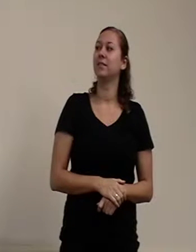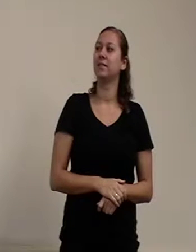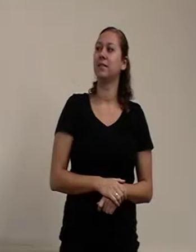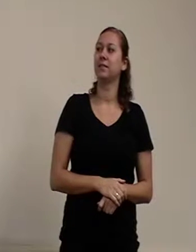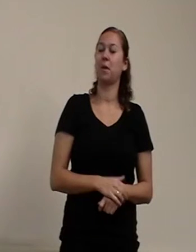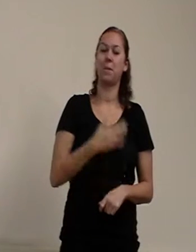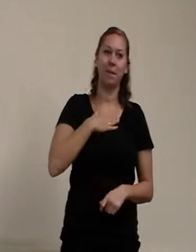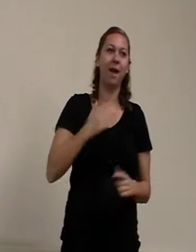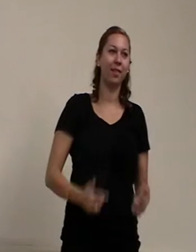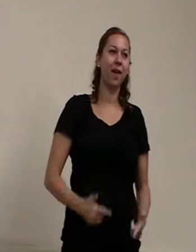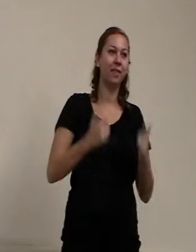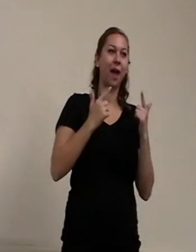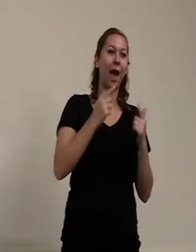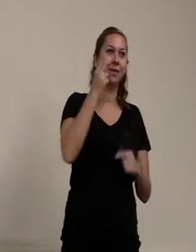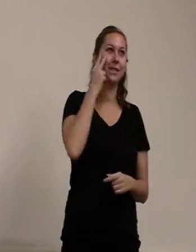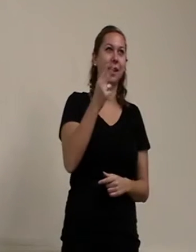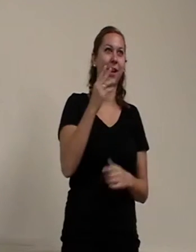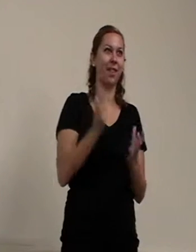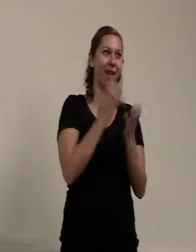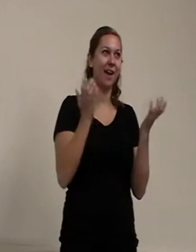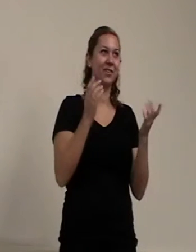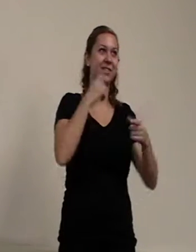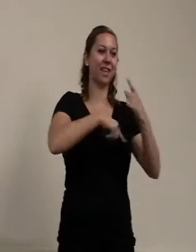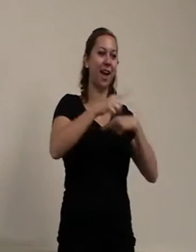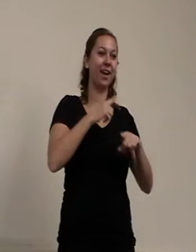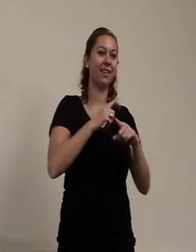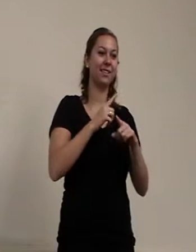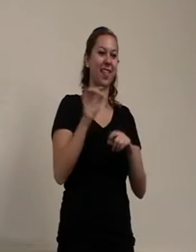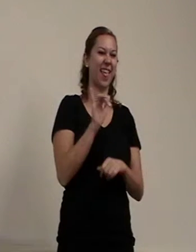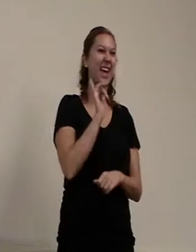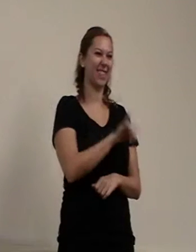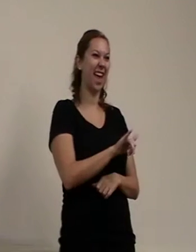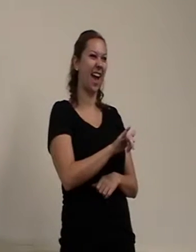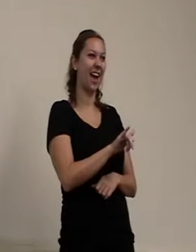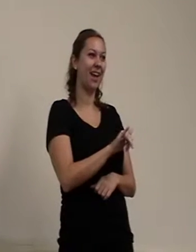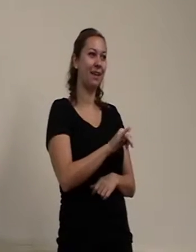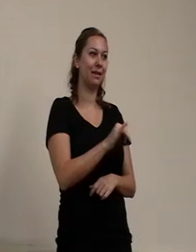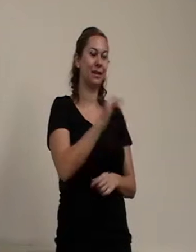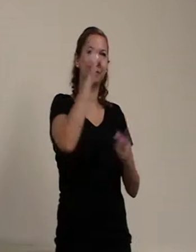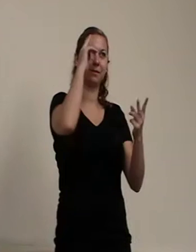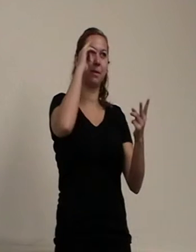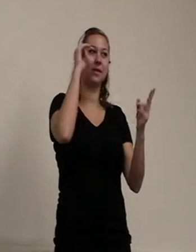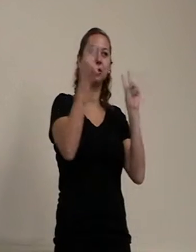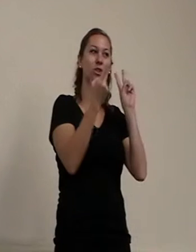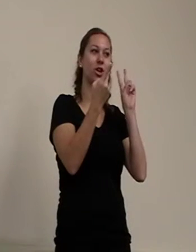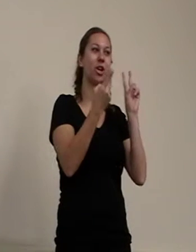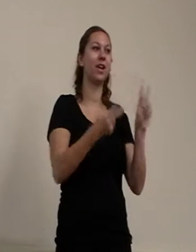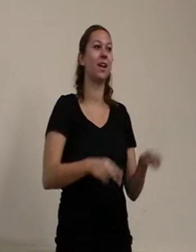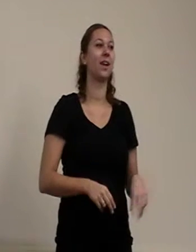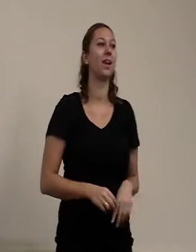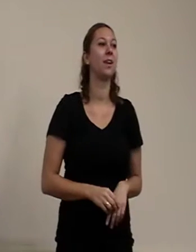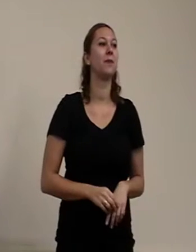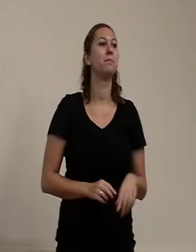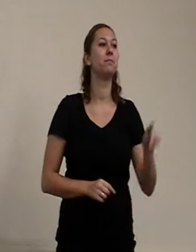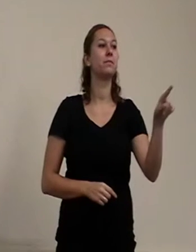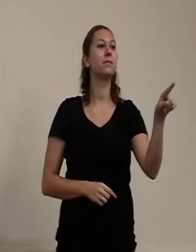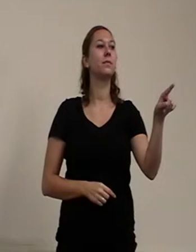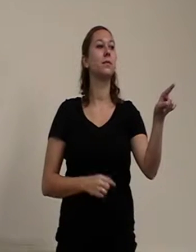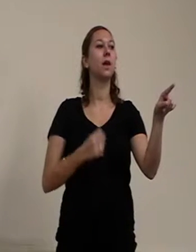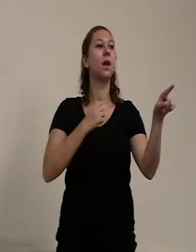of that, where things get misunderstood. Yeah. I'm sorry, I was really right in your thought, but